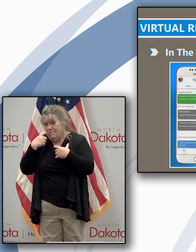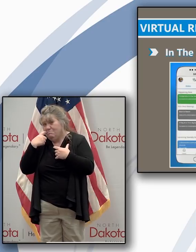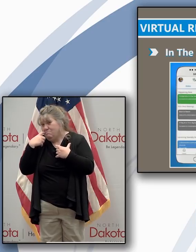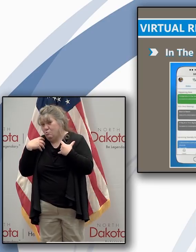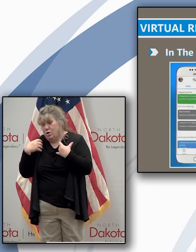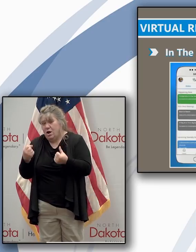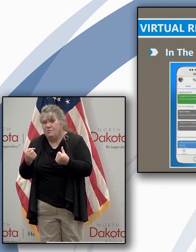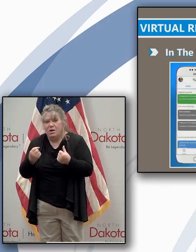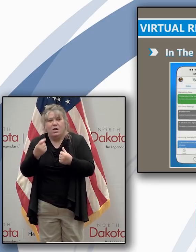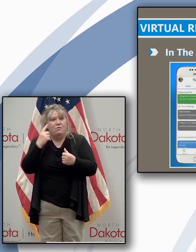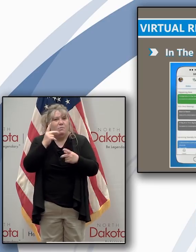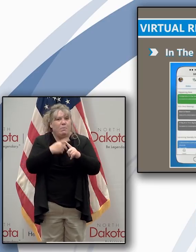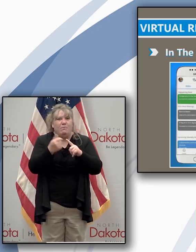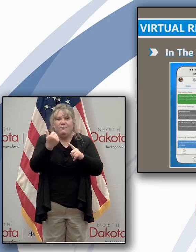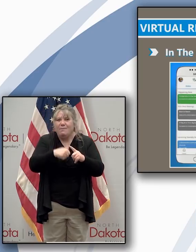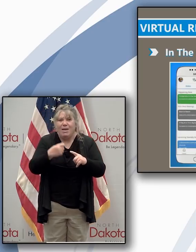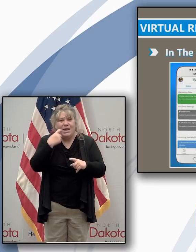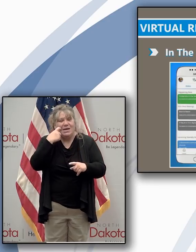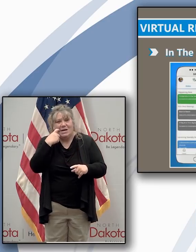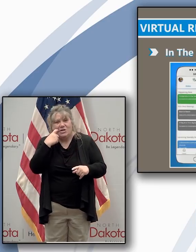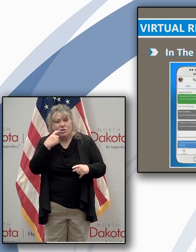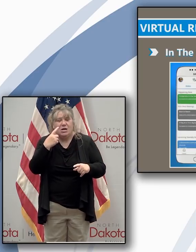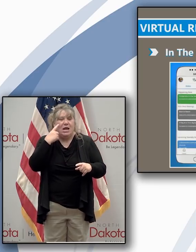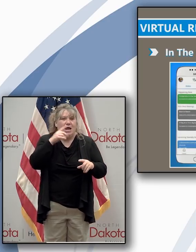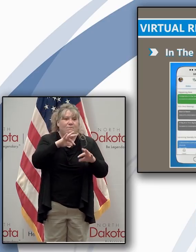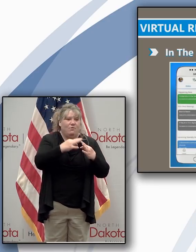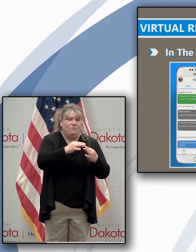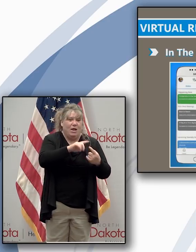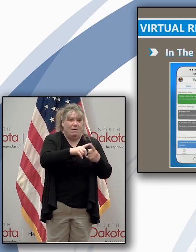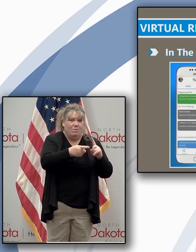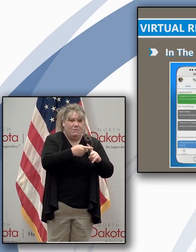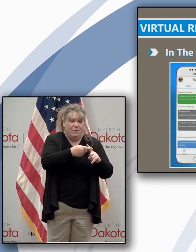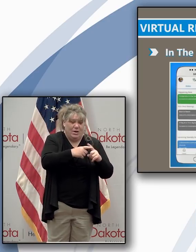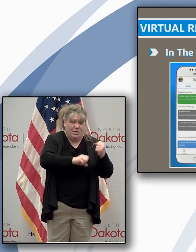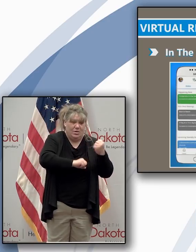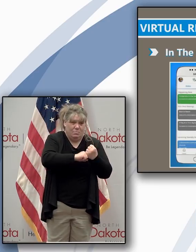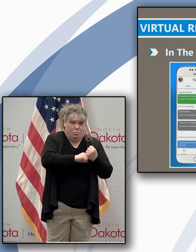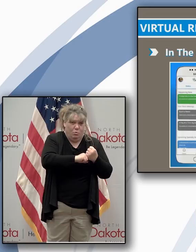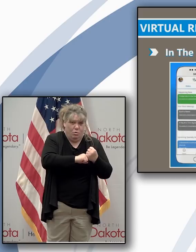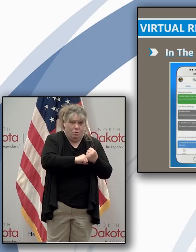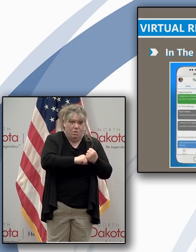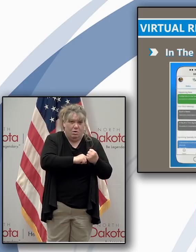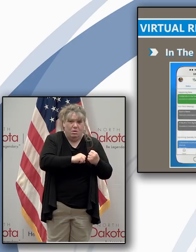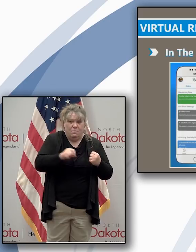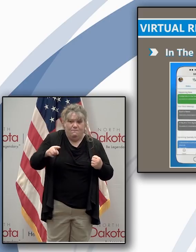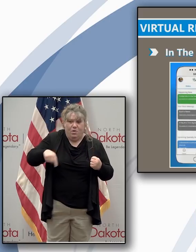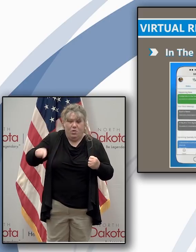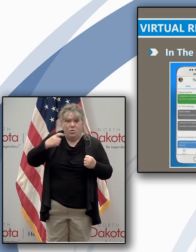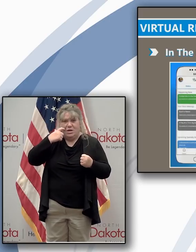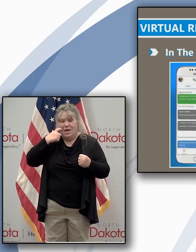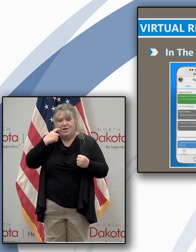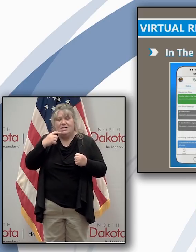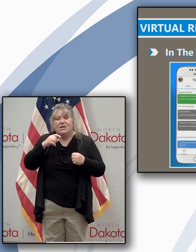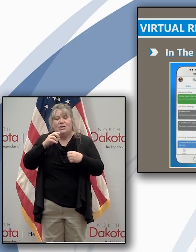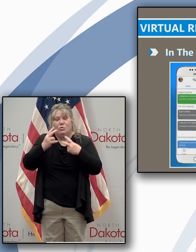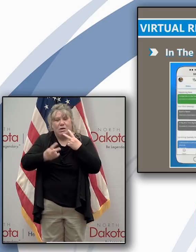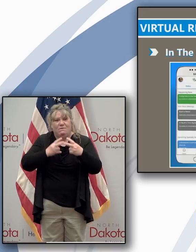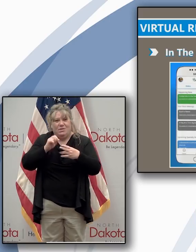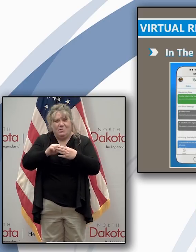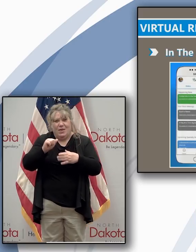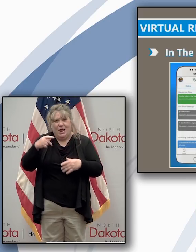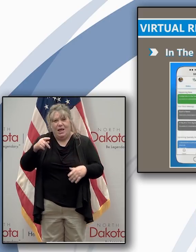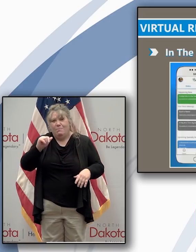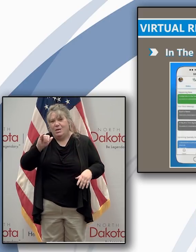addiction, and for the families, friends, and allies of individuals seeking recovery. Visit intherooms.com, or also you can download it on the